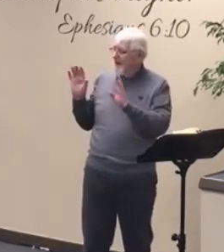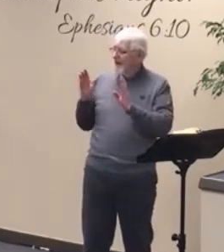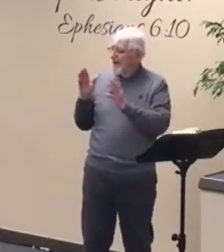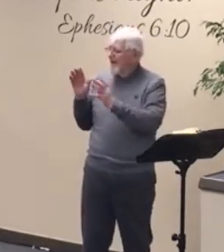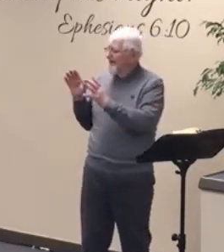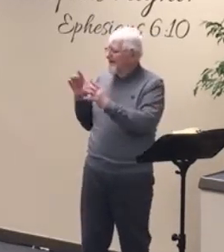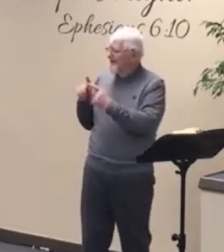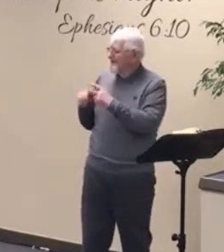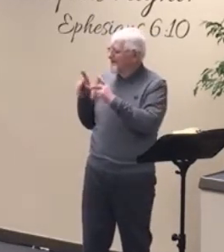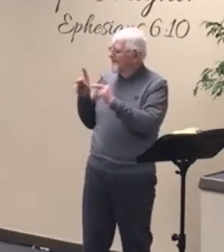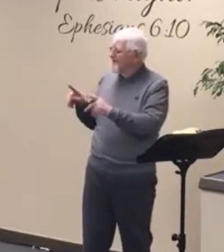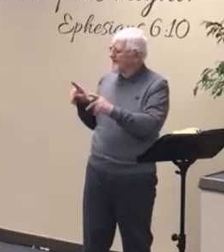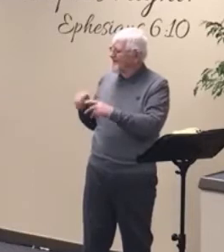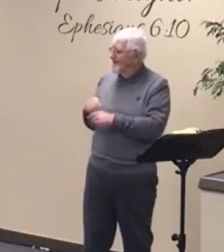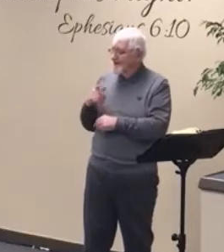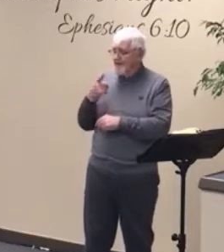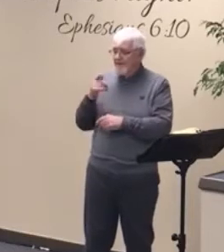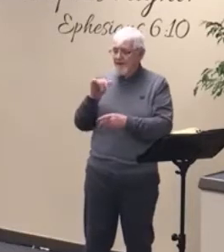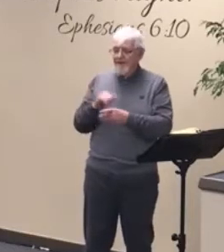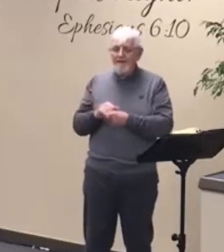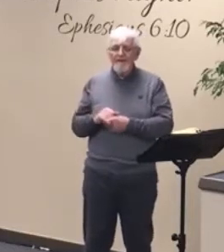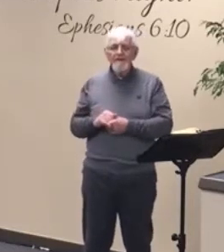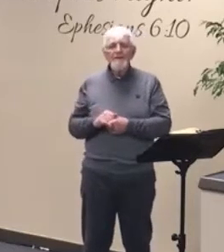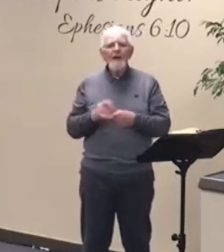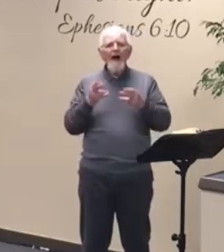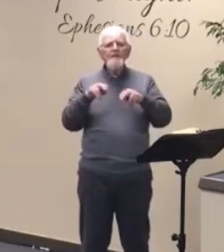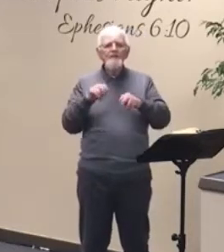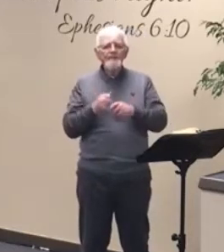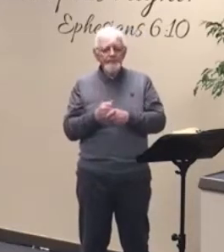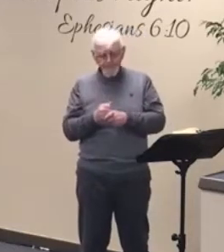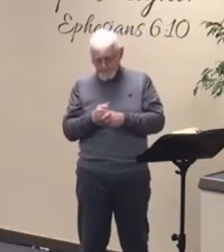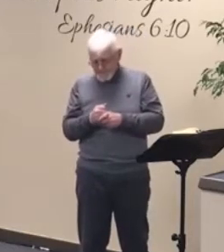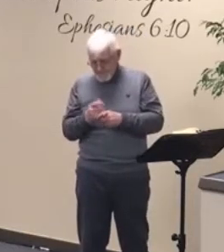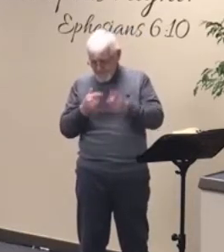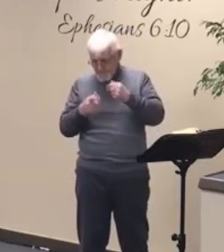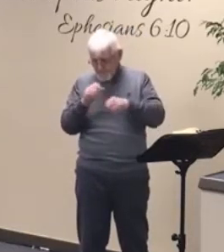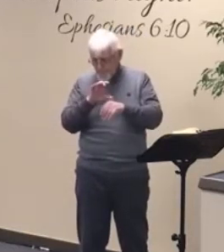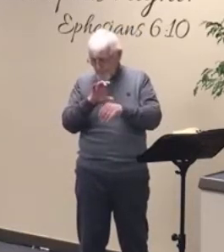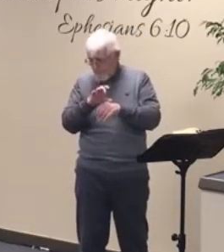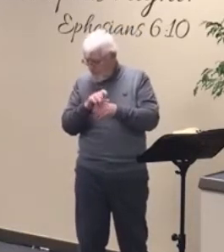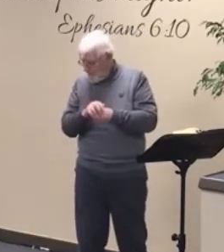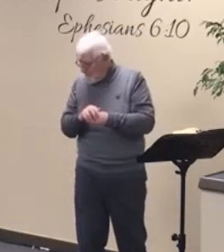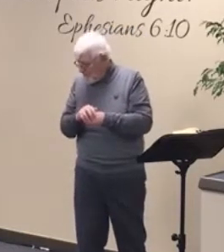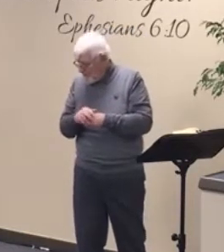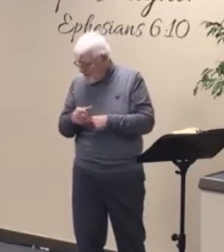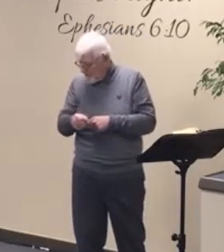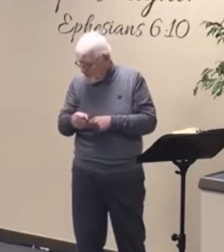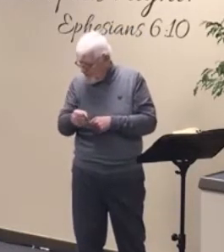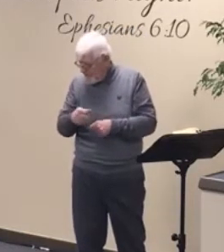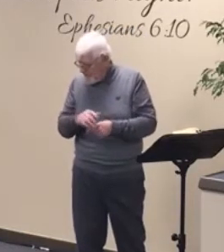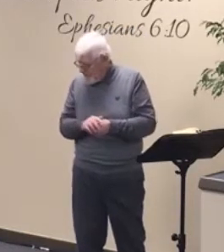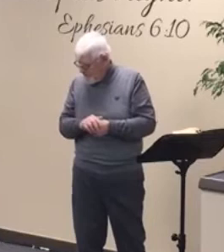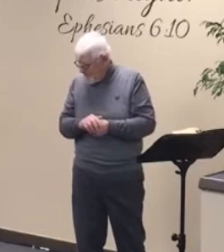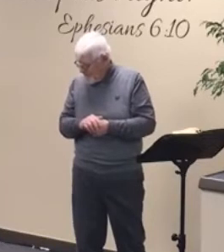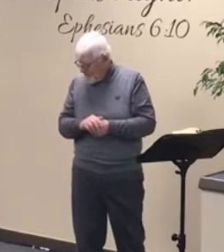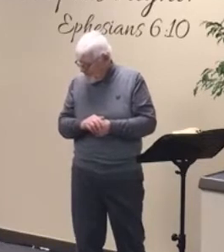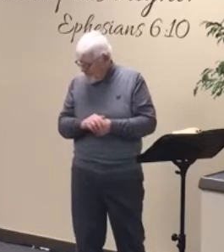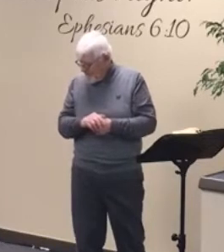anything to do with you. And he didn't say this either. This is what happens, though. Visitors come to church, and they come, they shake my hand afterwards, and they say,